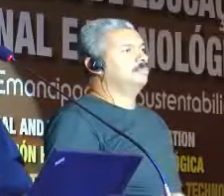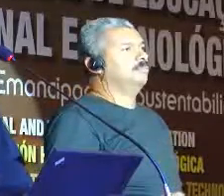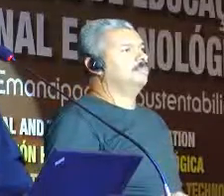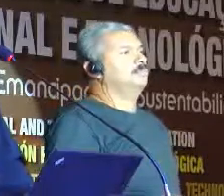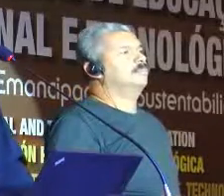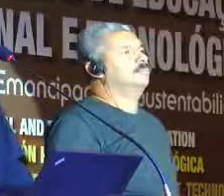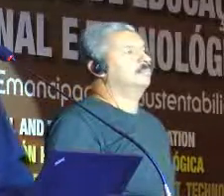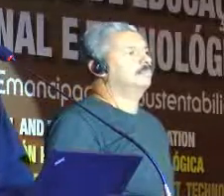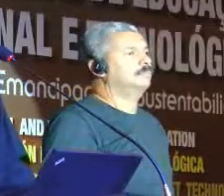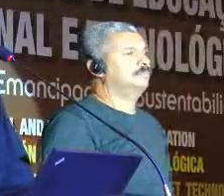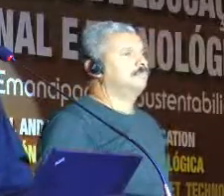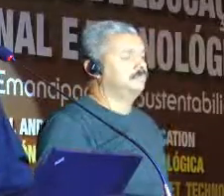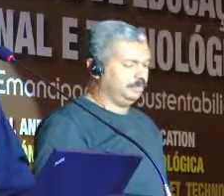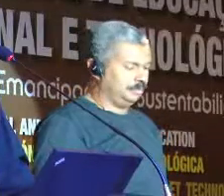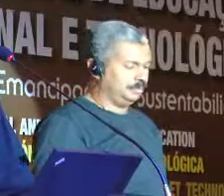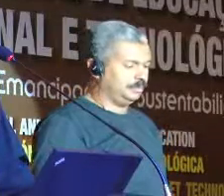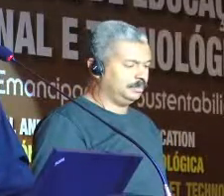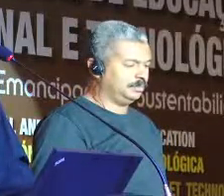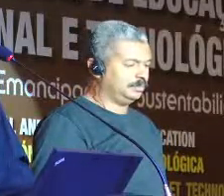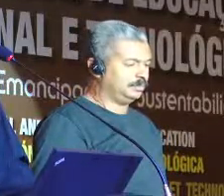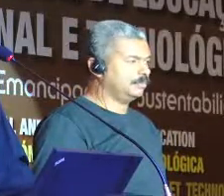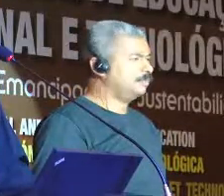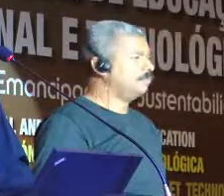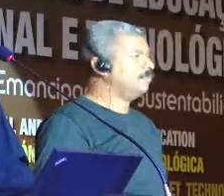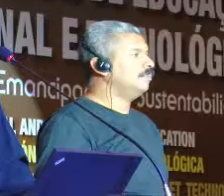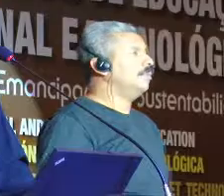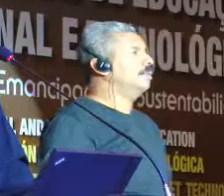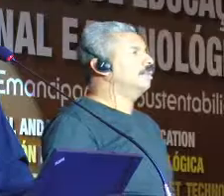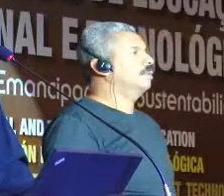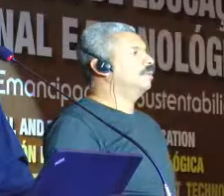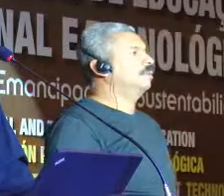If you go out to SourceForge, you'll find out that there are